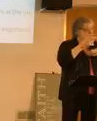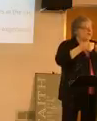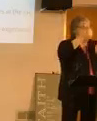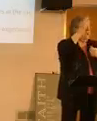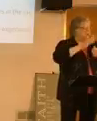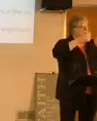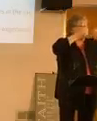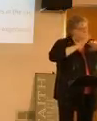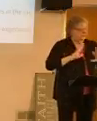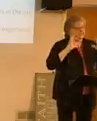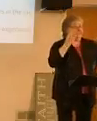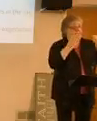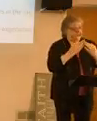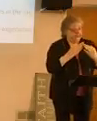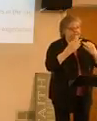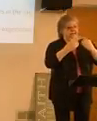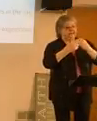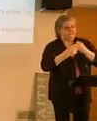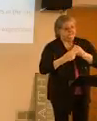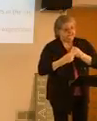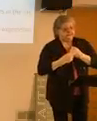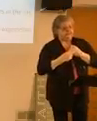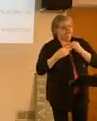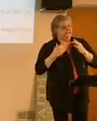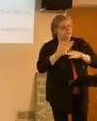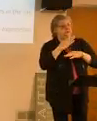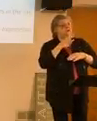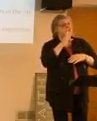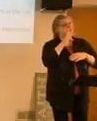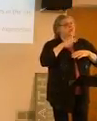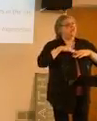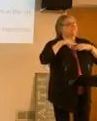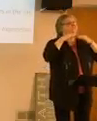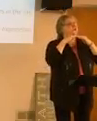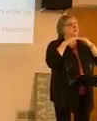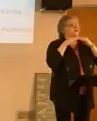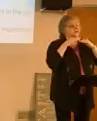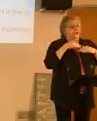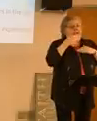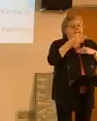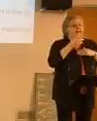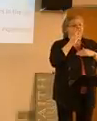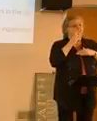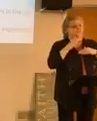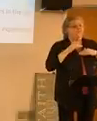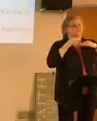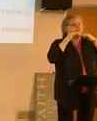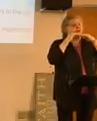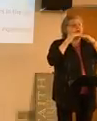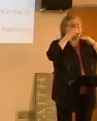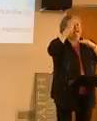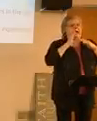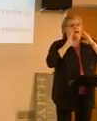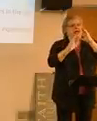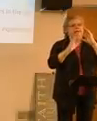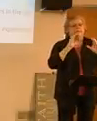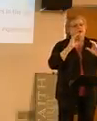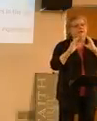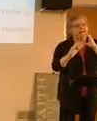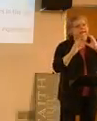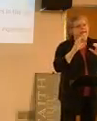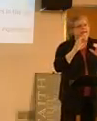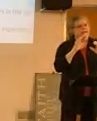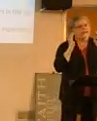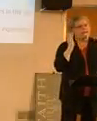family and saved him through the flood. And after the flood, God communicated